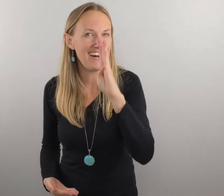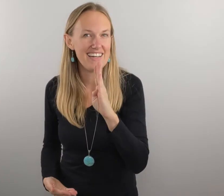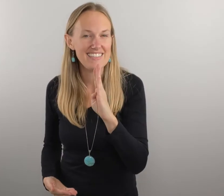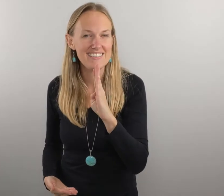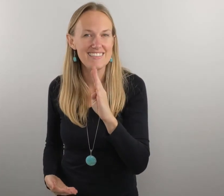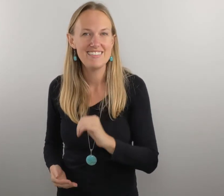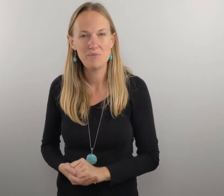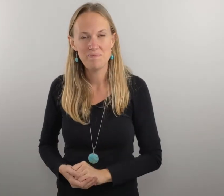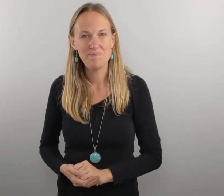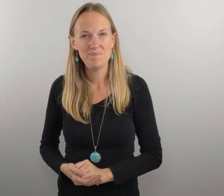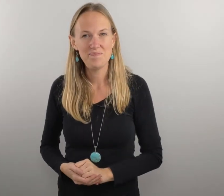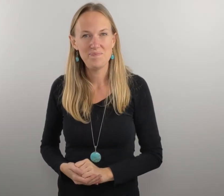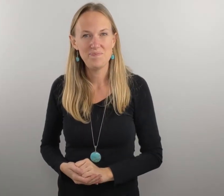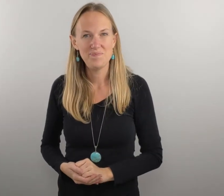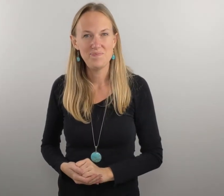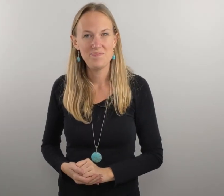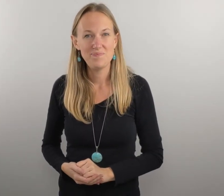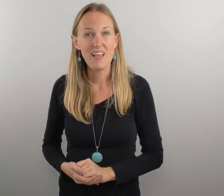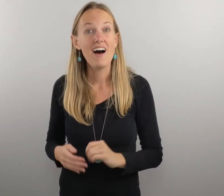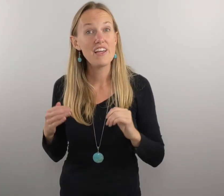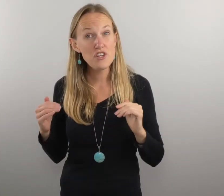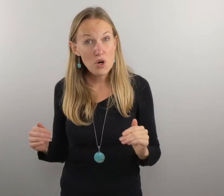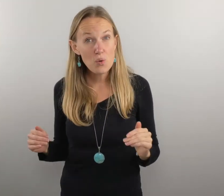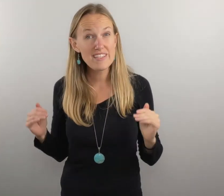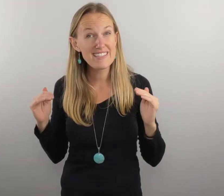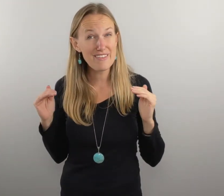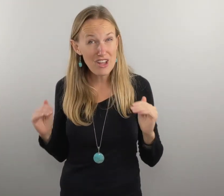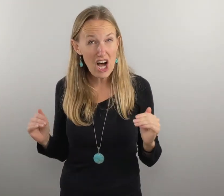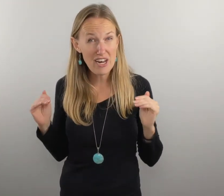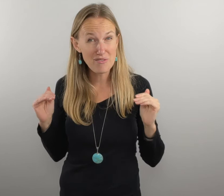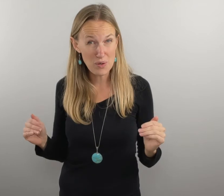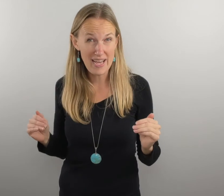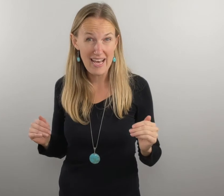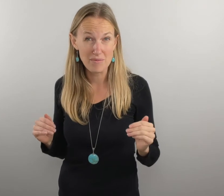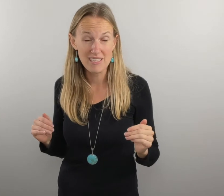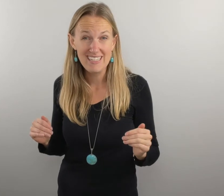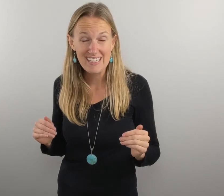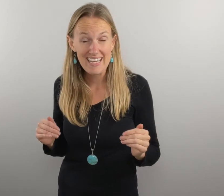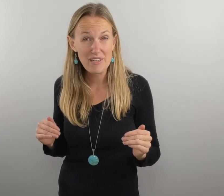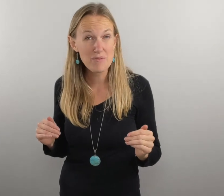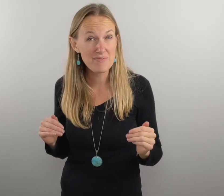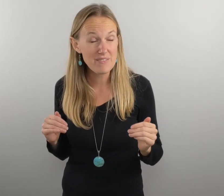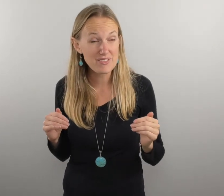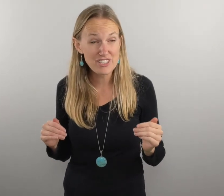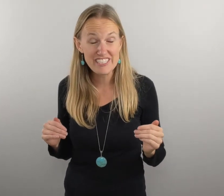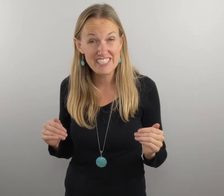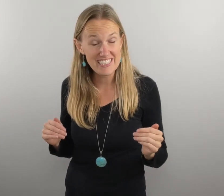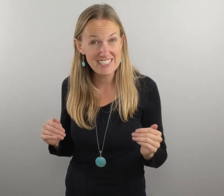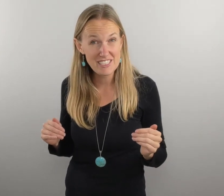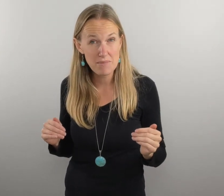God. I know this is a lot of vocab. Hey, when it was first suggested to me, I'm